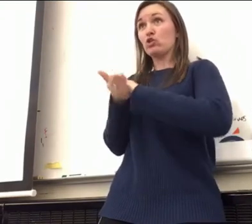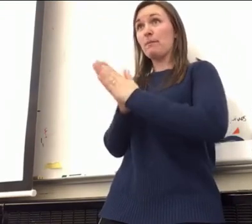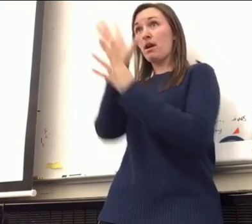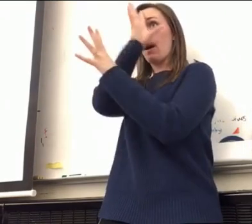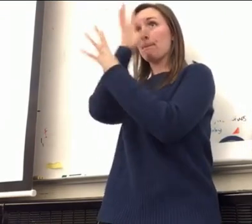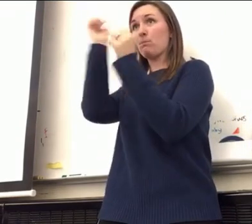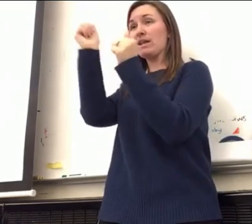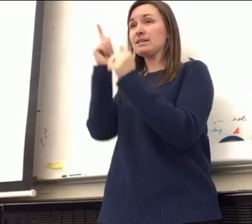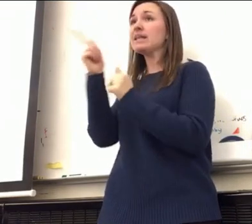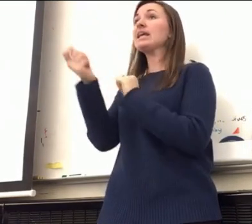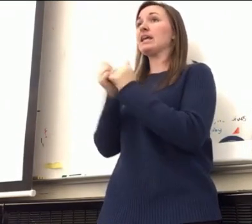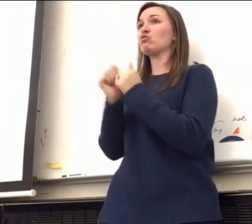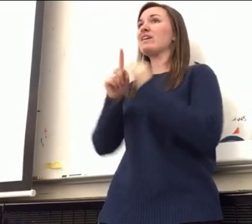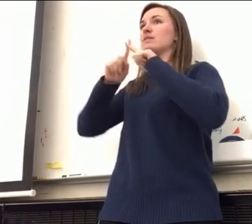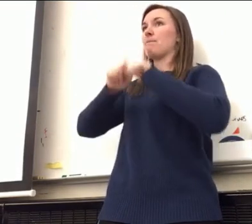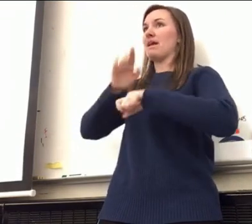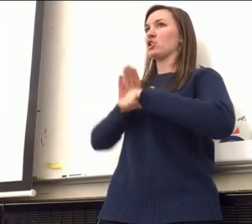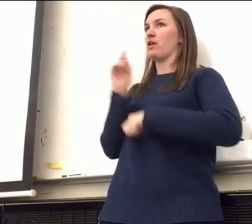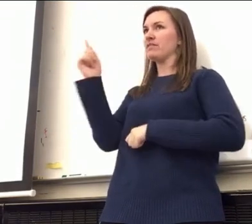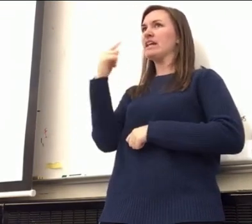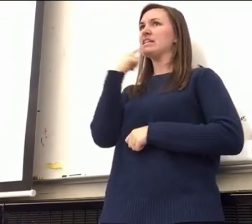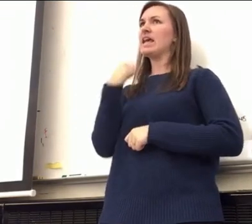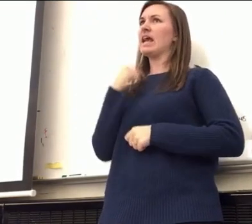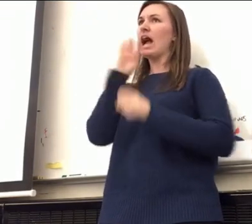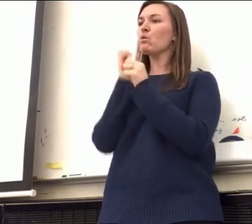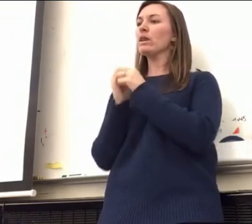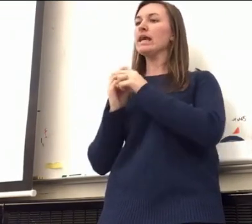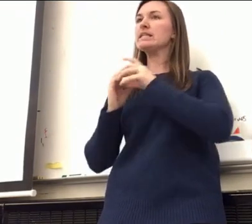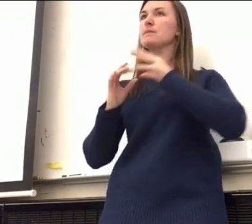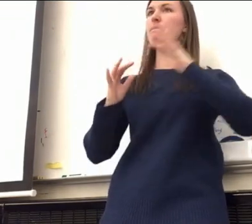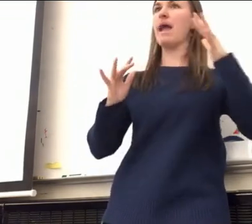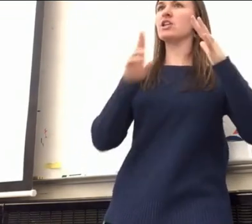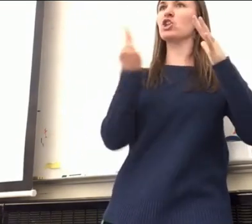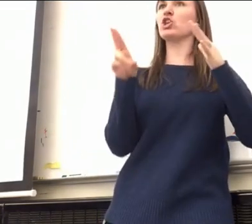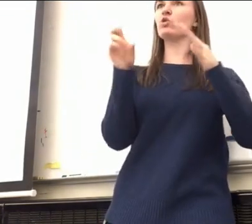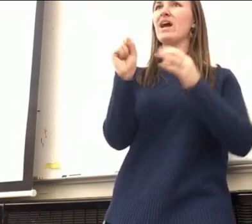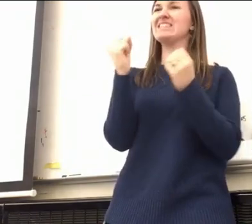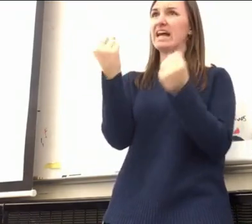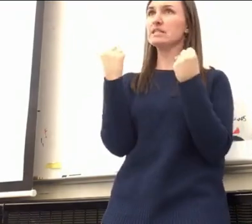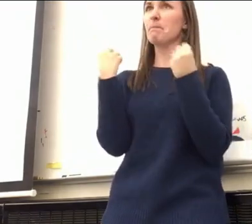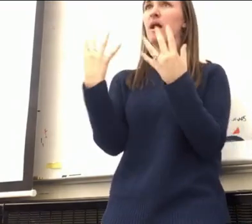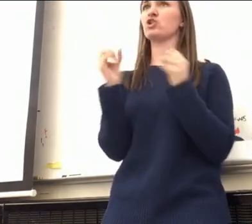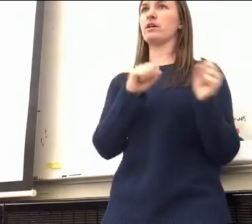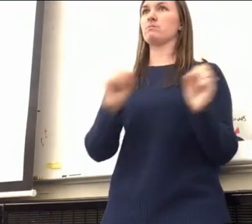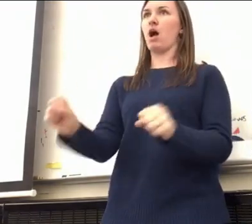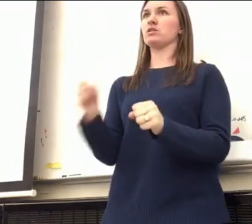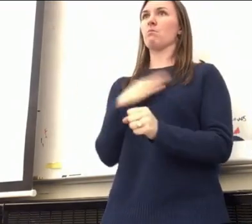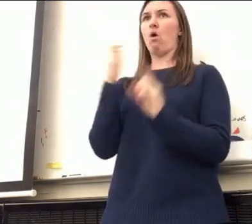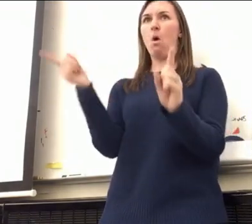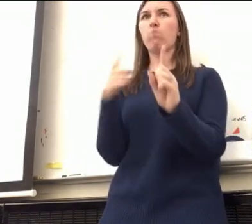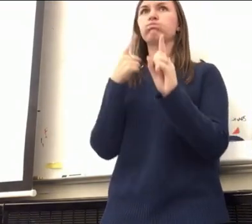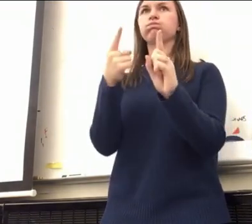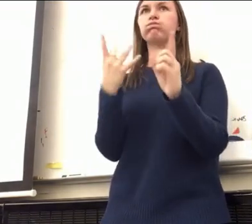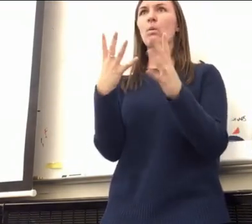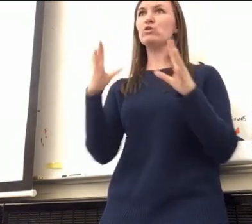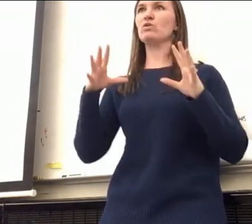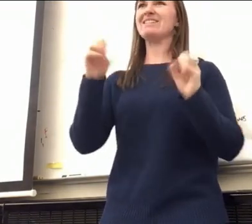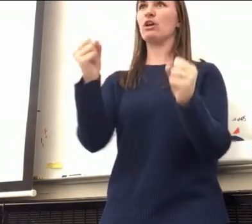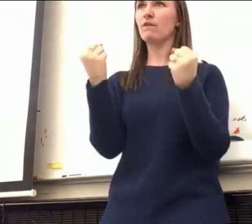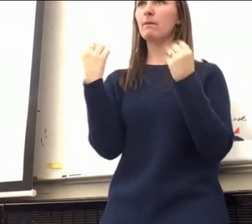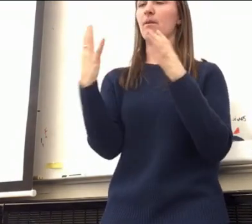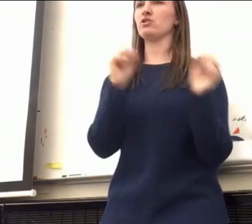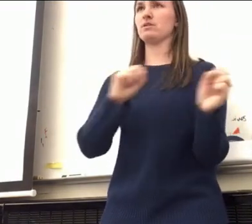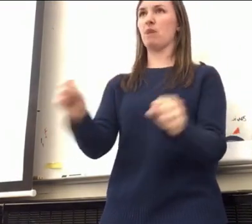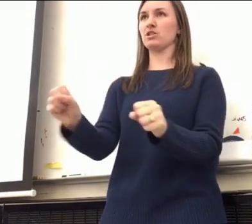this platform. He says, we're going to expand the United States as much as physically possible. He actually has this little